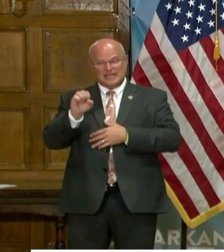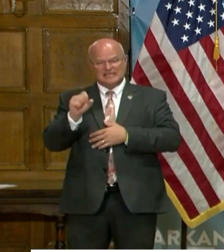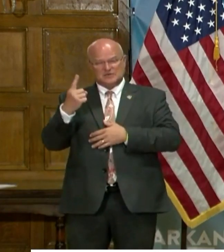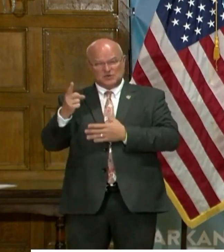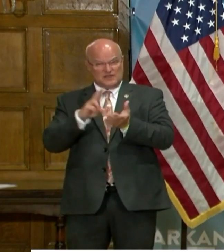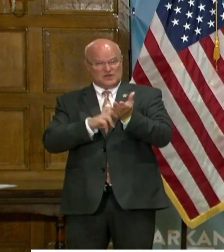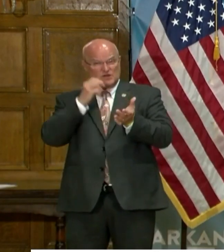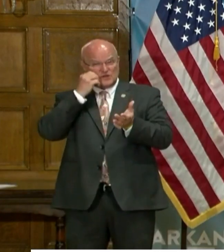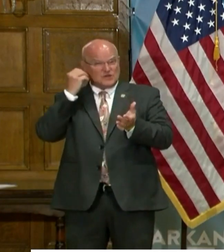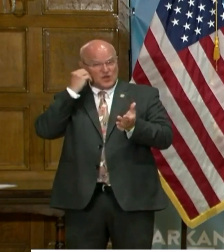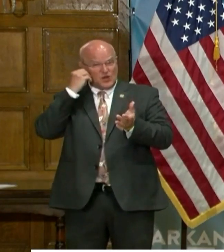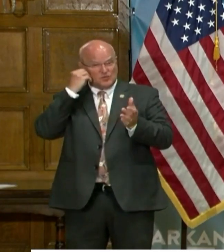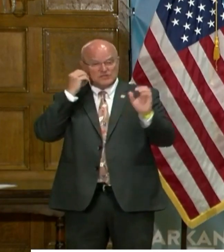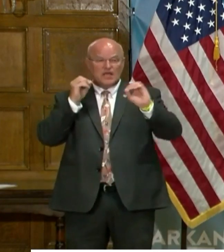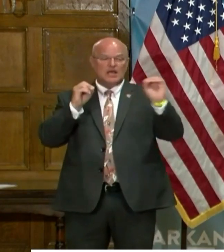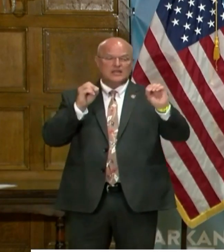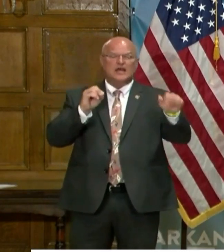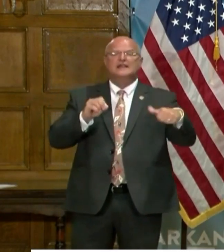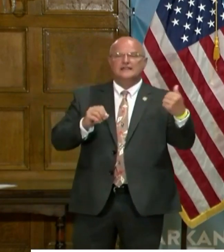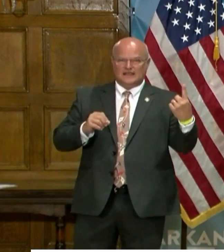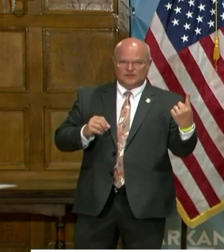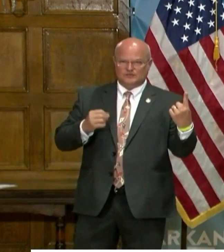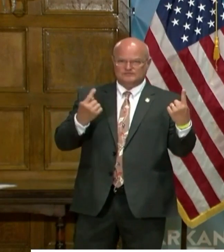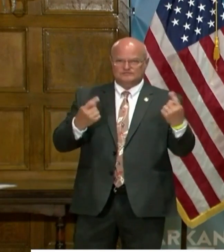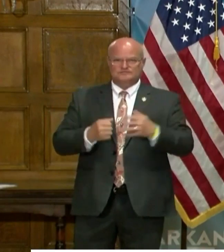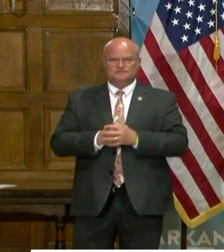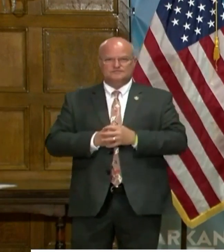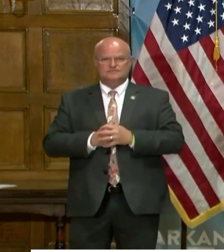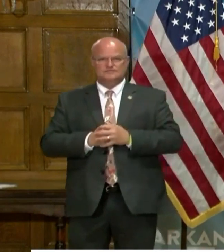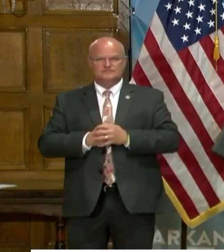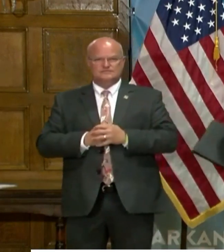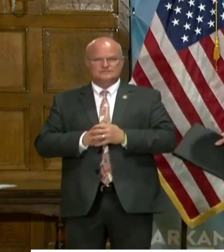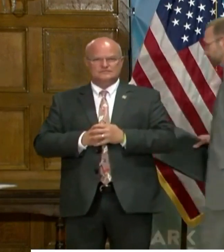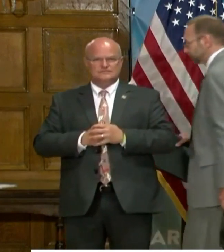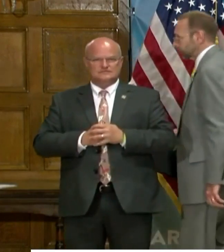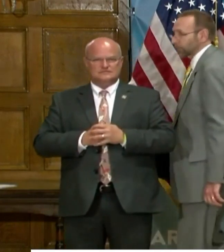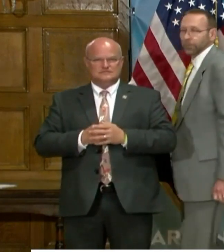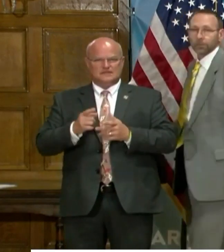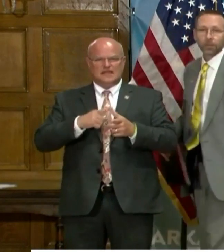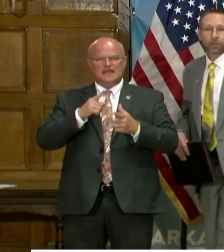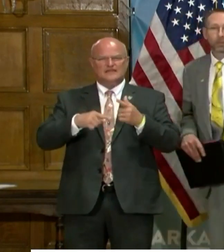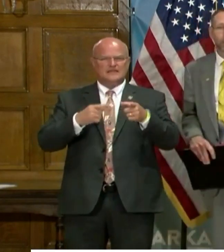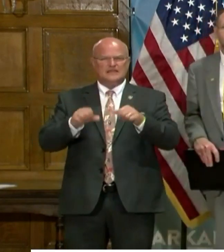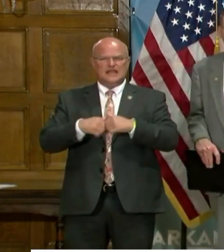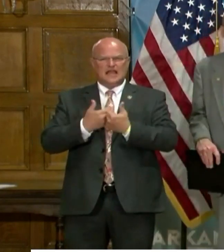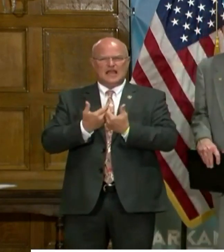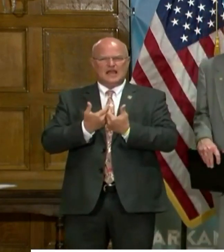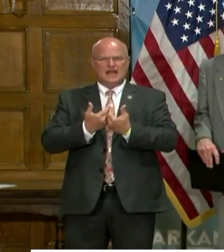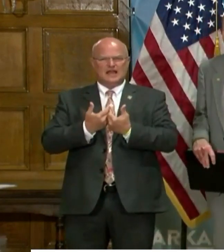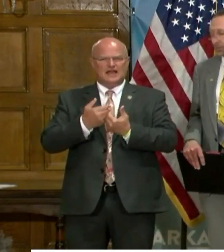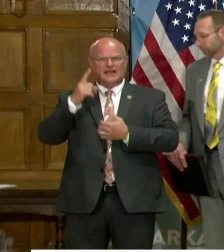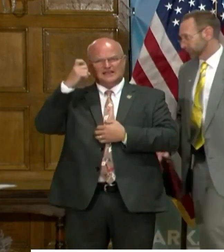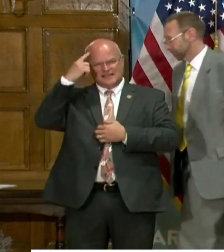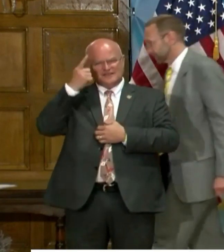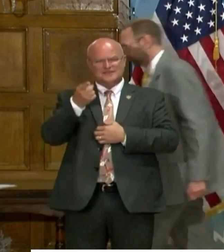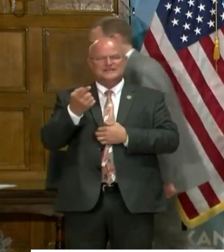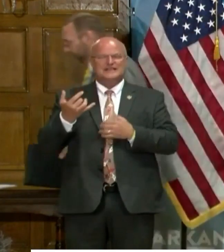one of those nursing homes and no cases in the other. And then I guess, how does the, well, this is for the